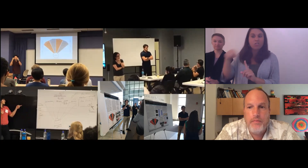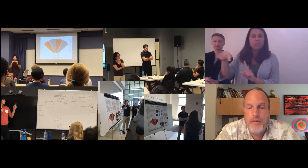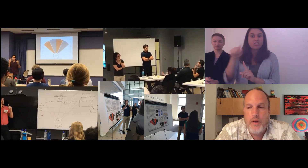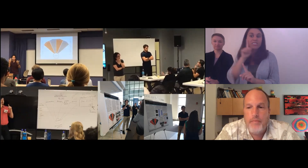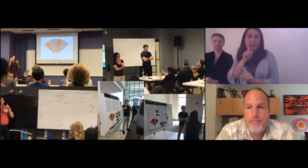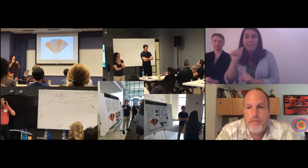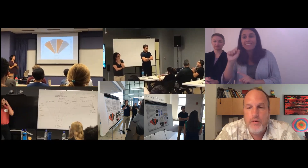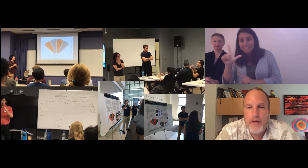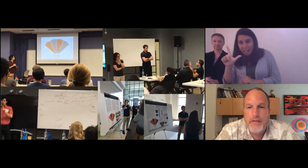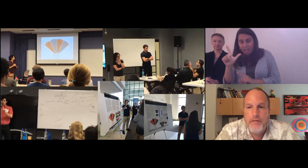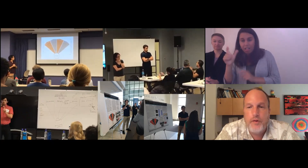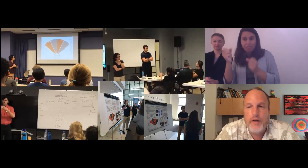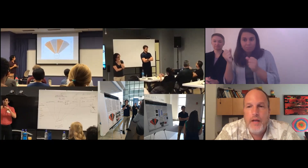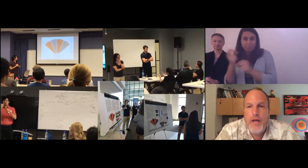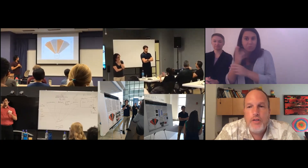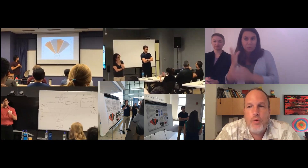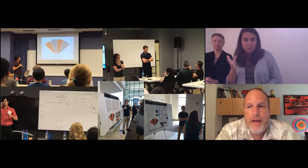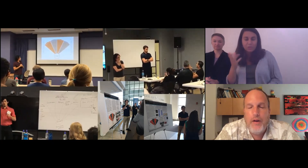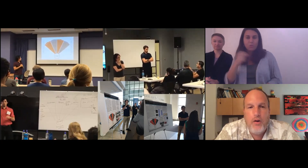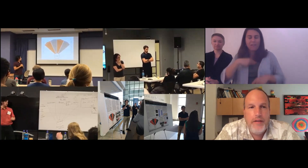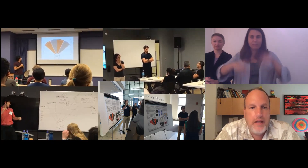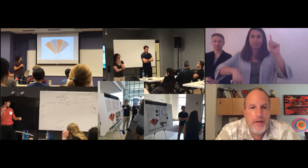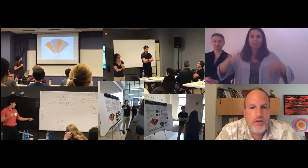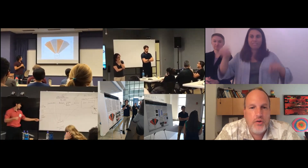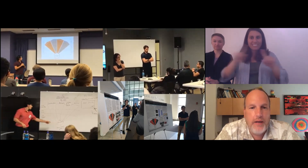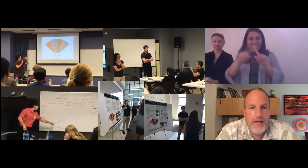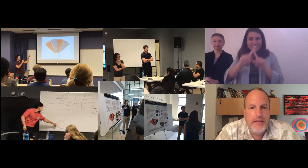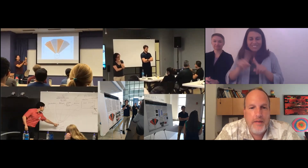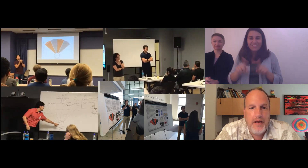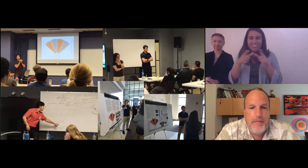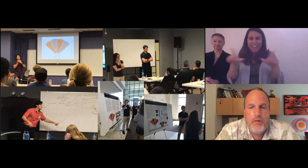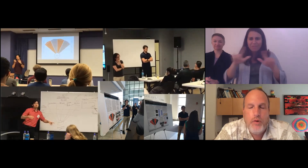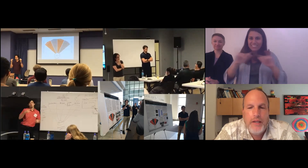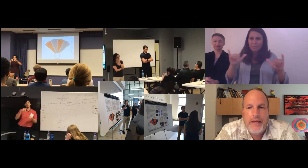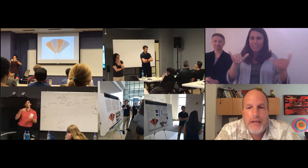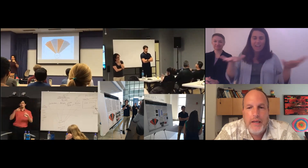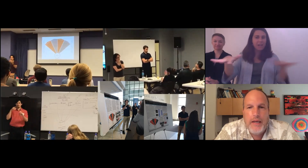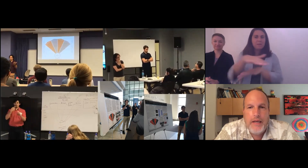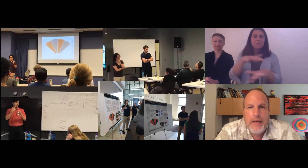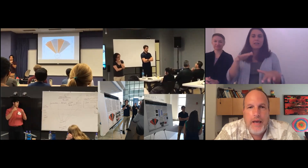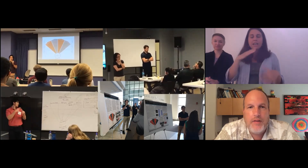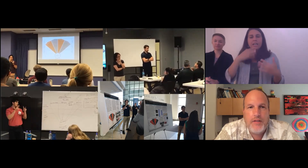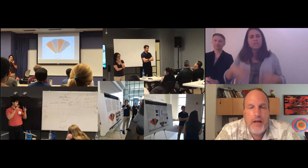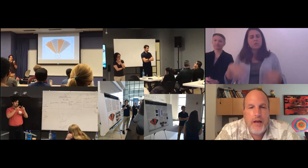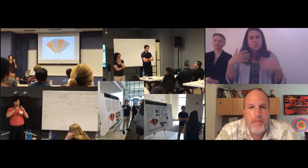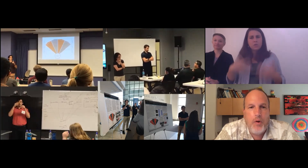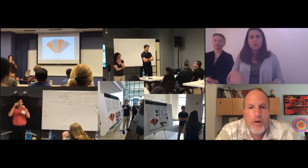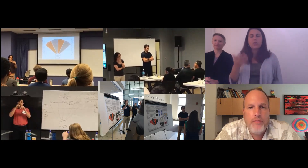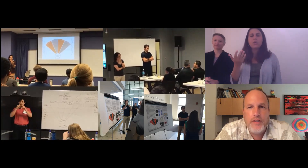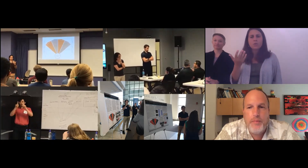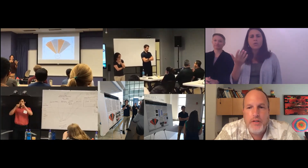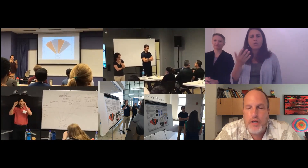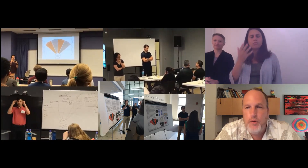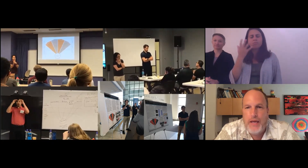ASL fluent. So we had all these languages going on at the same time, and it really gave us a